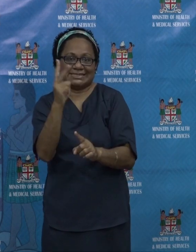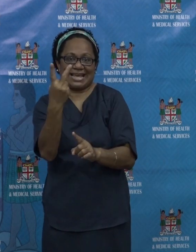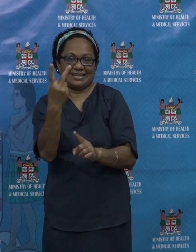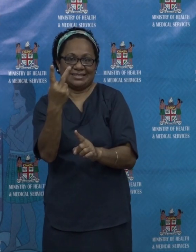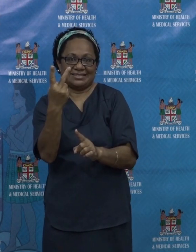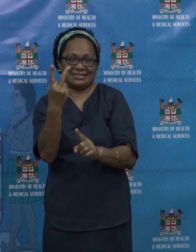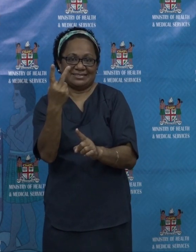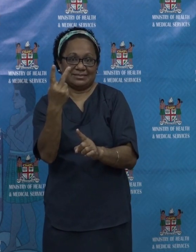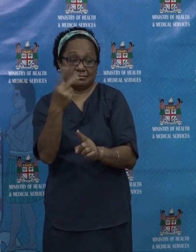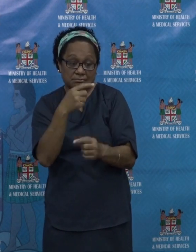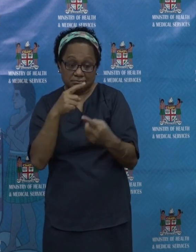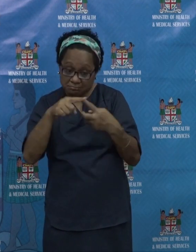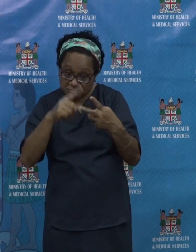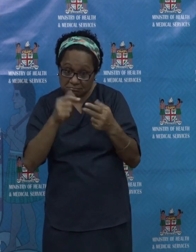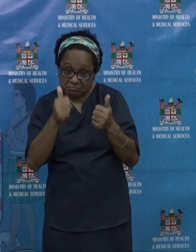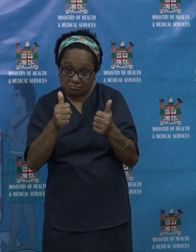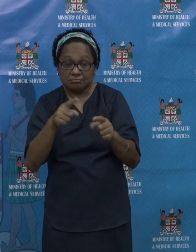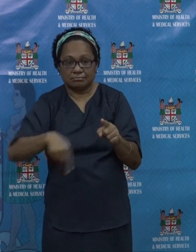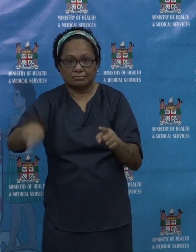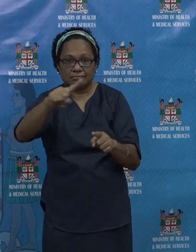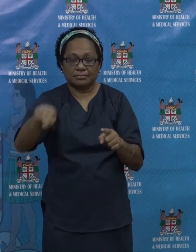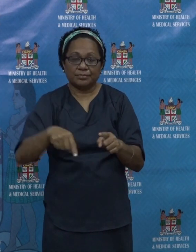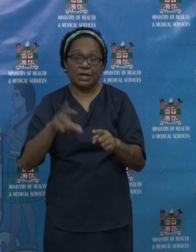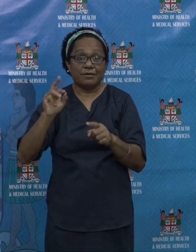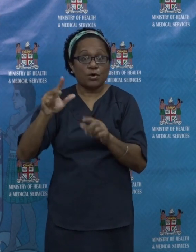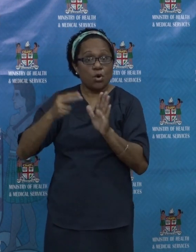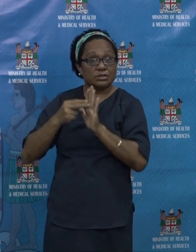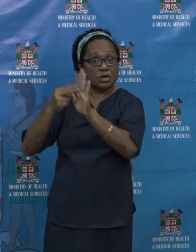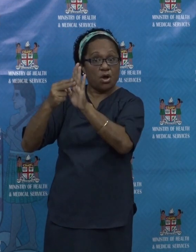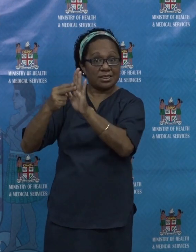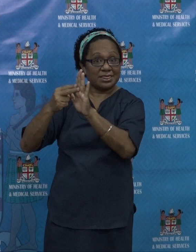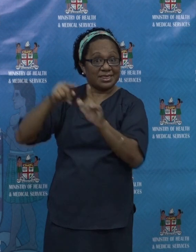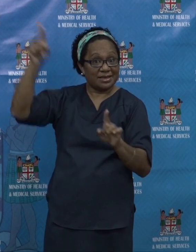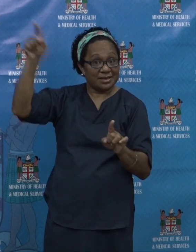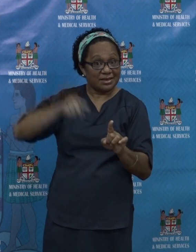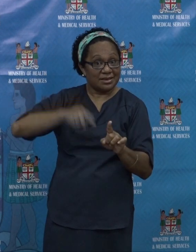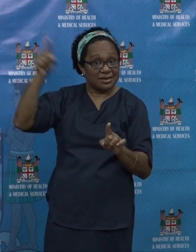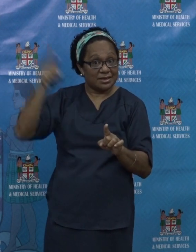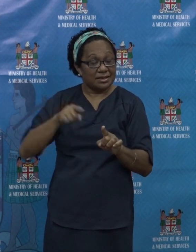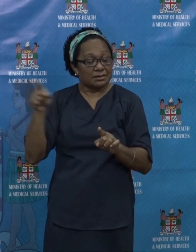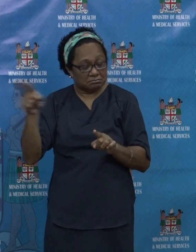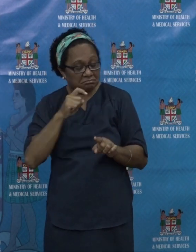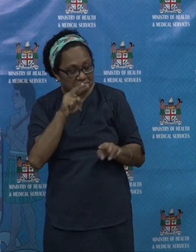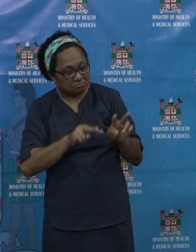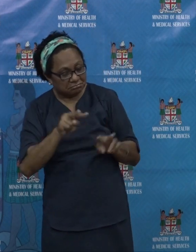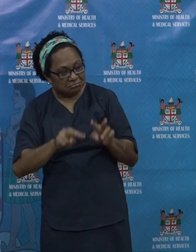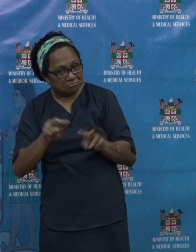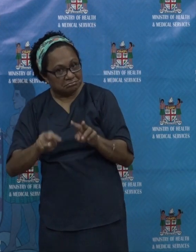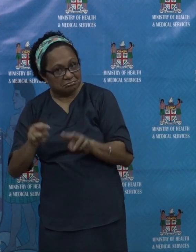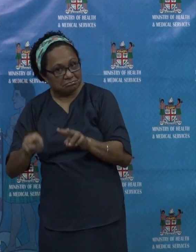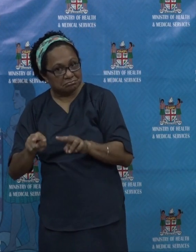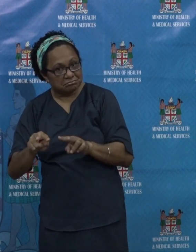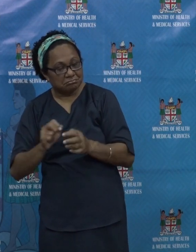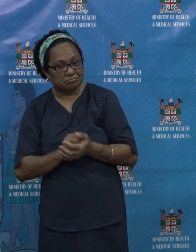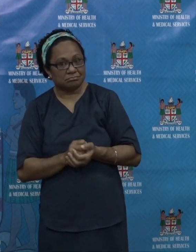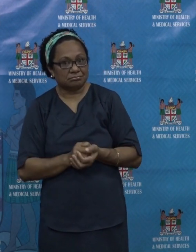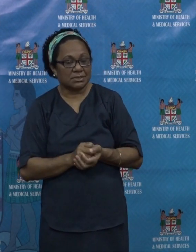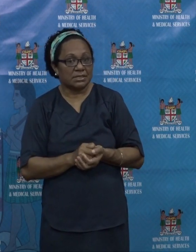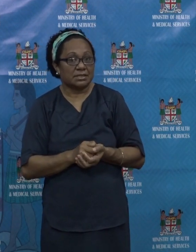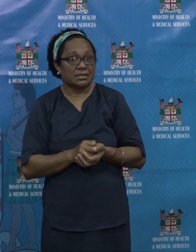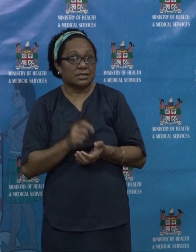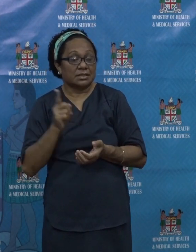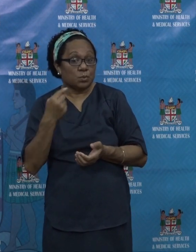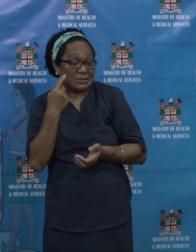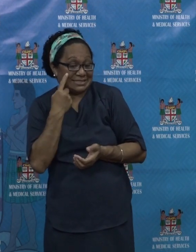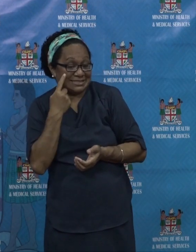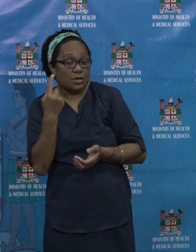All movements from Vitilevu to the Northern Division and the Maritime Islands will be assessed on a case-by-case basis, and a higher priority for